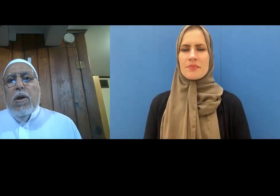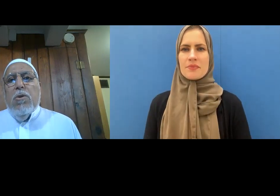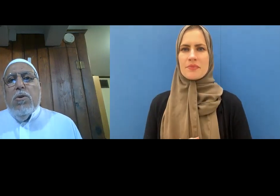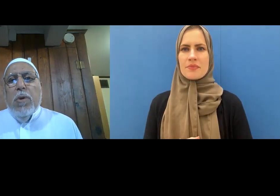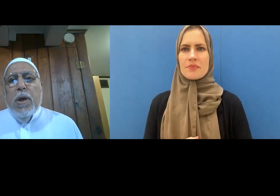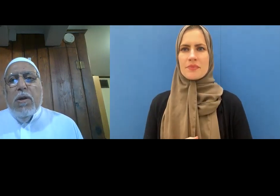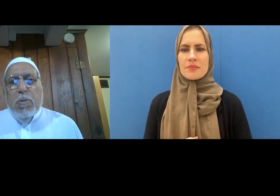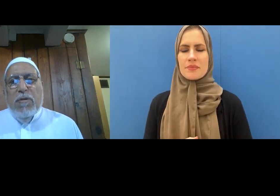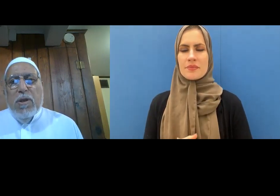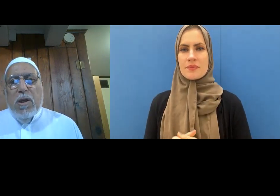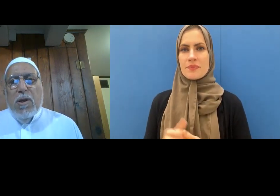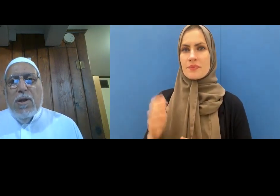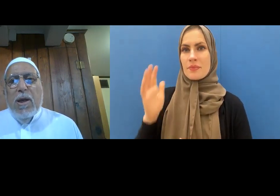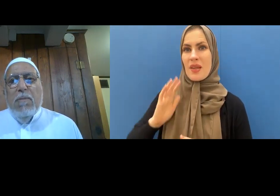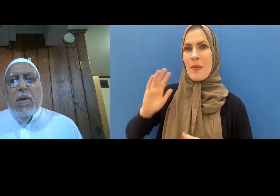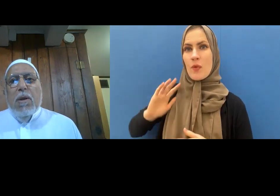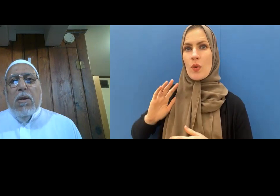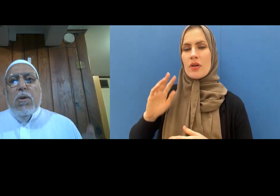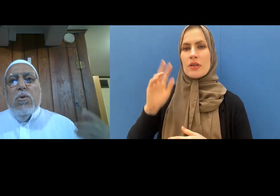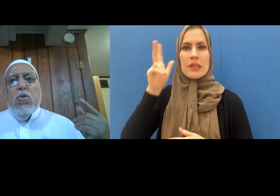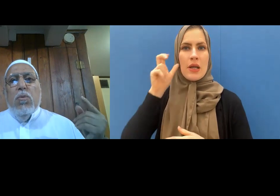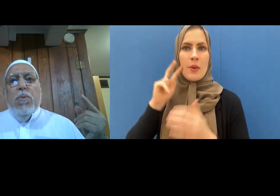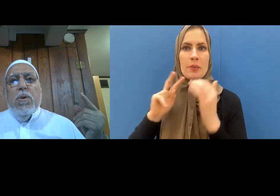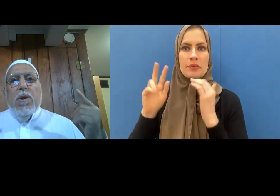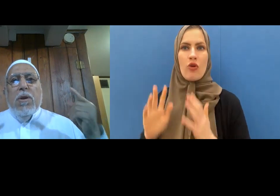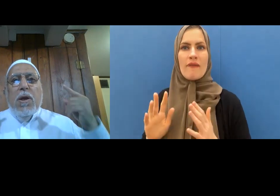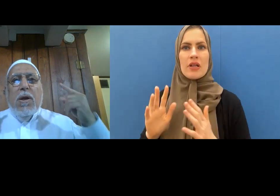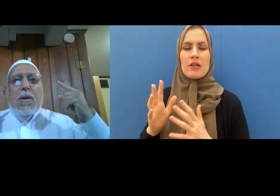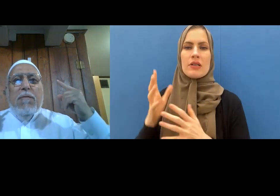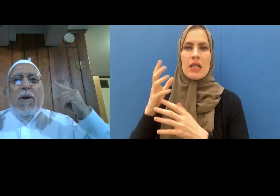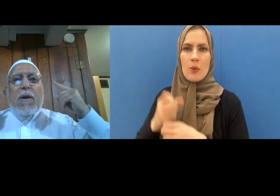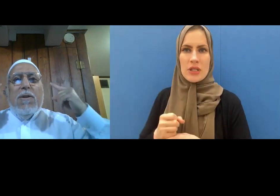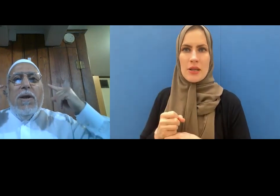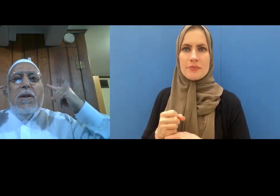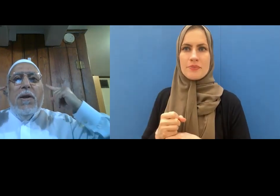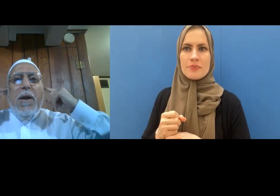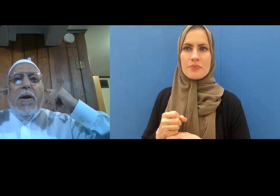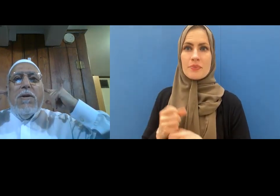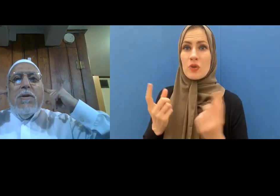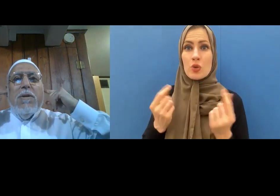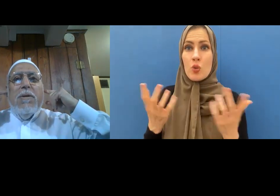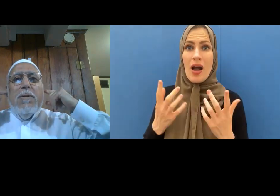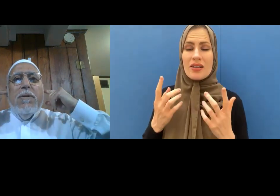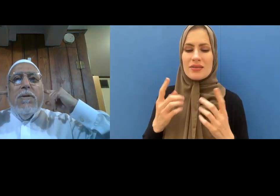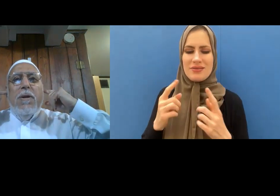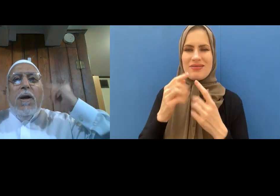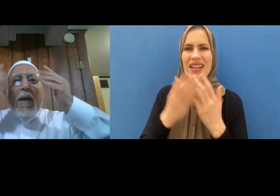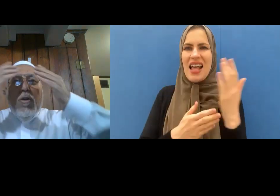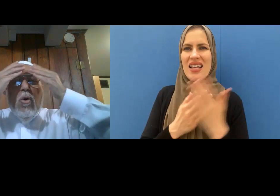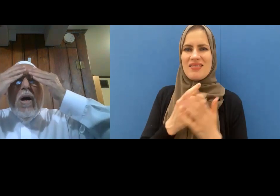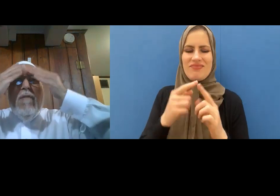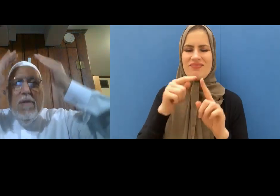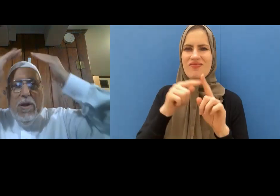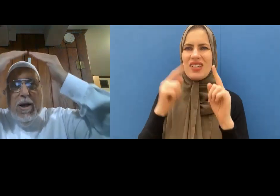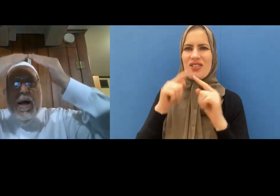When they used to hear the Prophet sallallahu alaihi wasallam, they used to put their fingers in their ears and